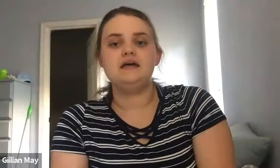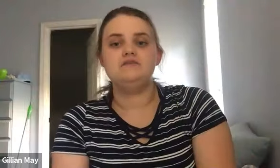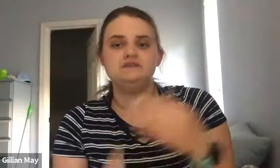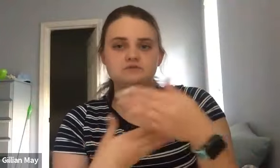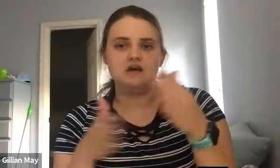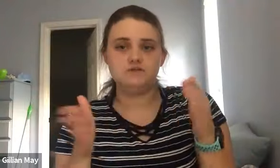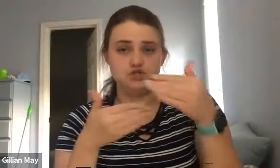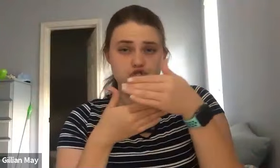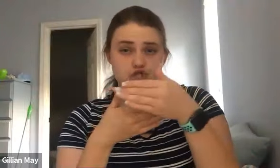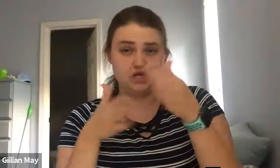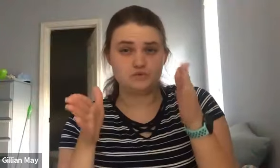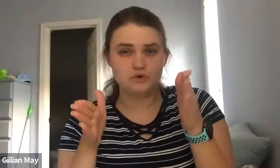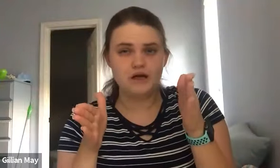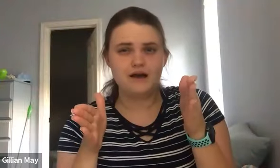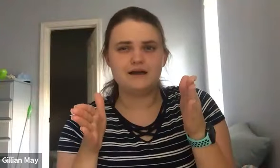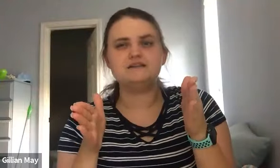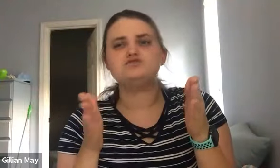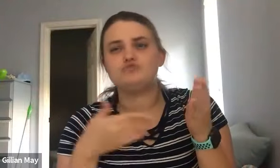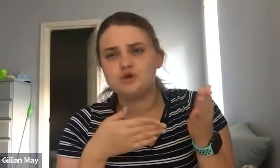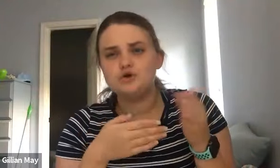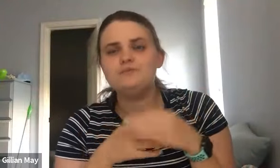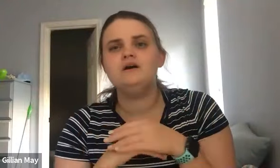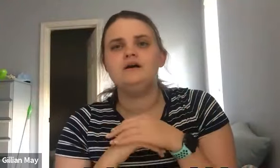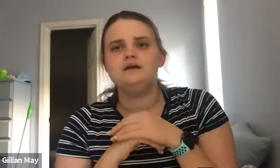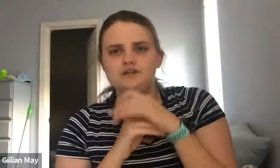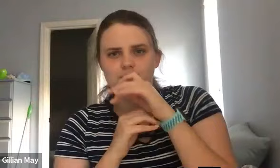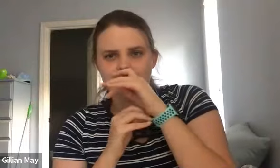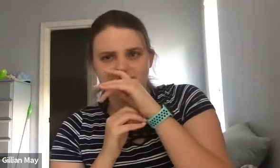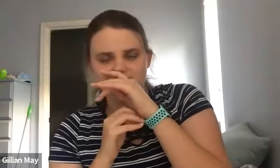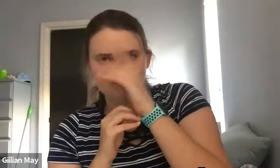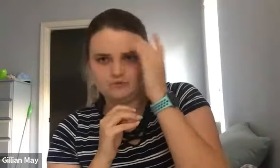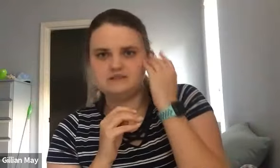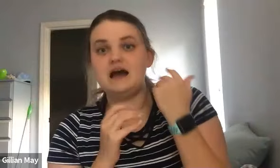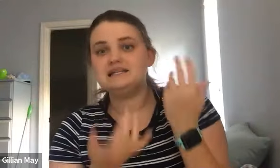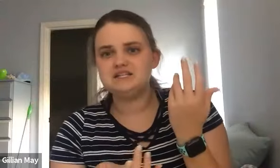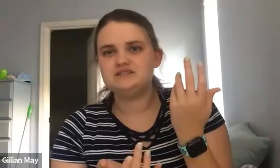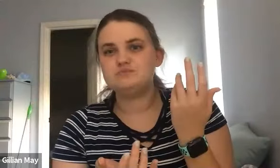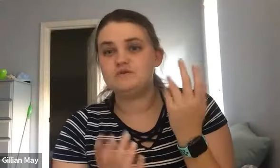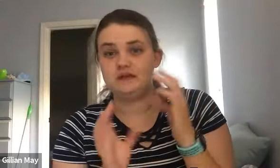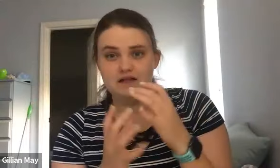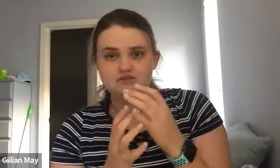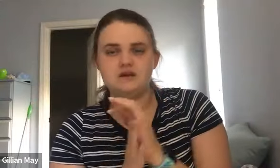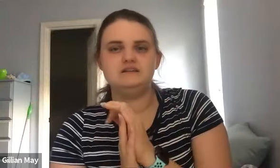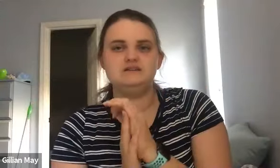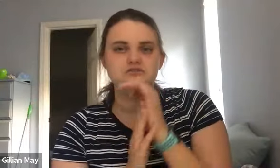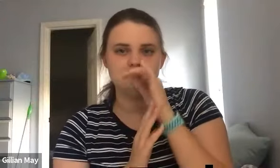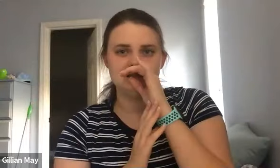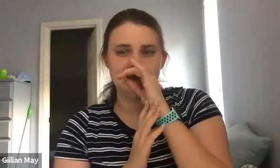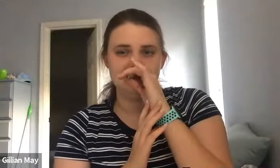And this one's kind of a generalized room. You know, you don't always, I tend to use this more for like classroom kind of deals and